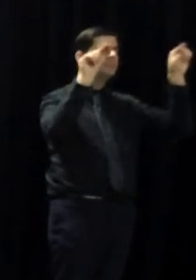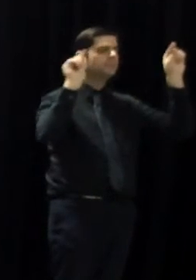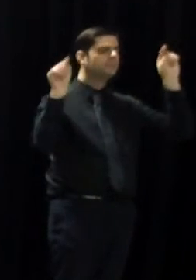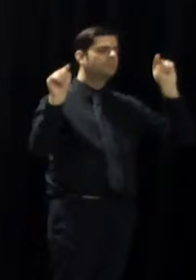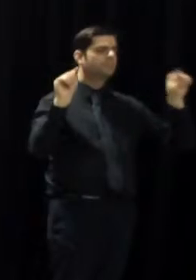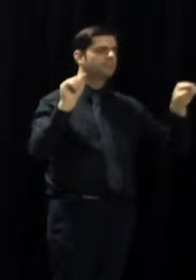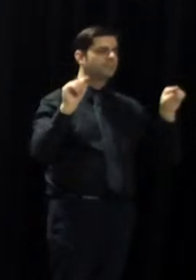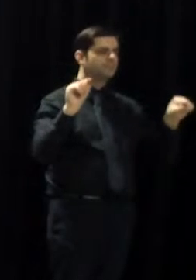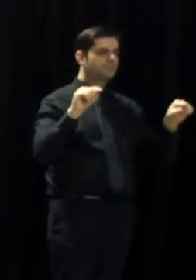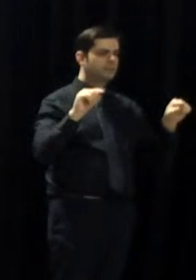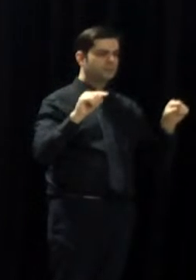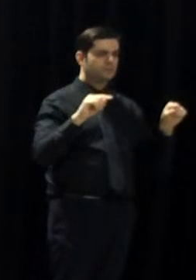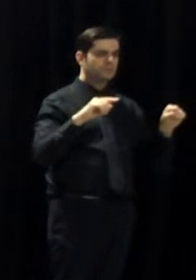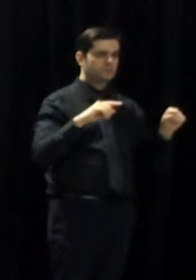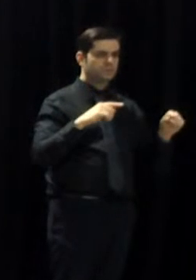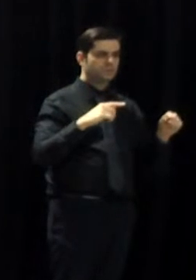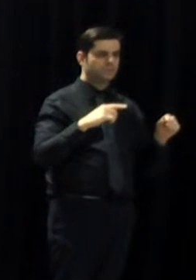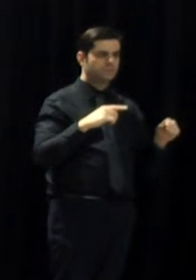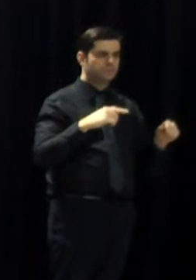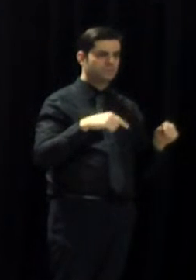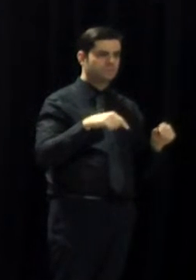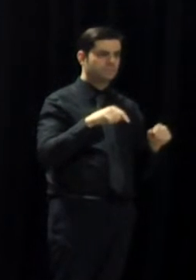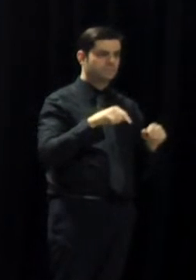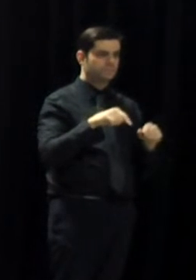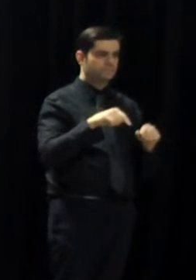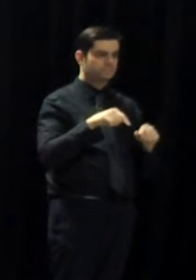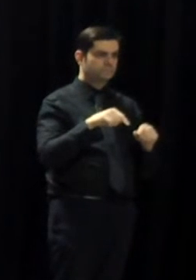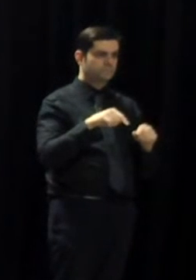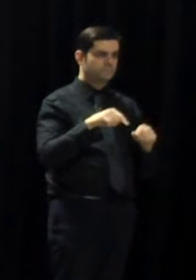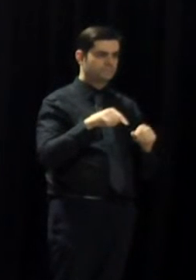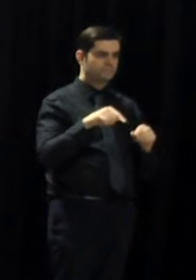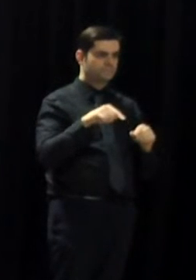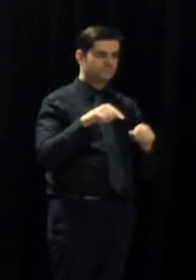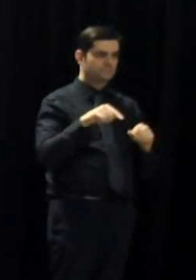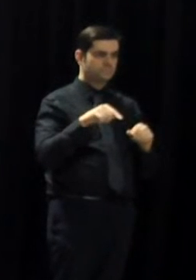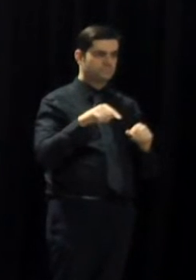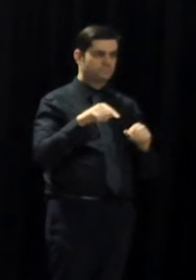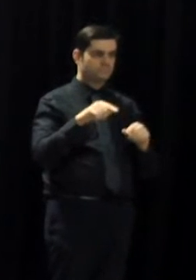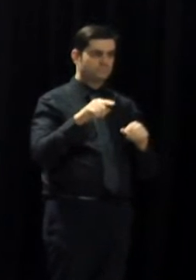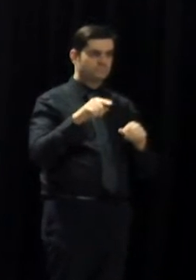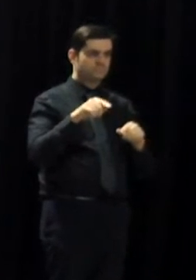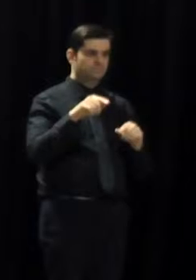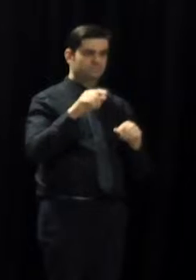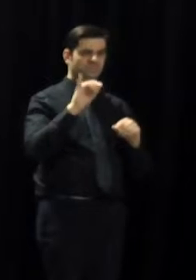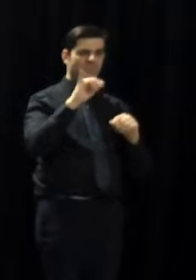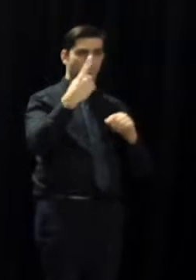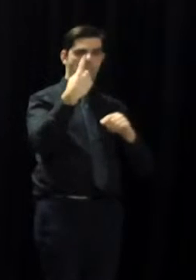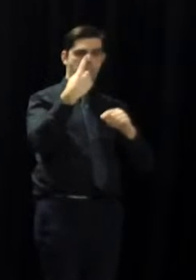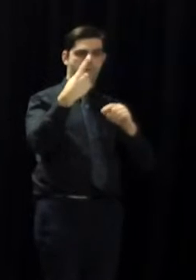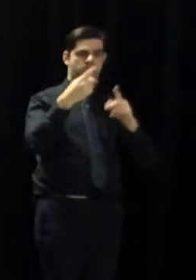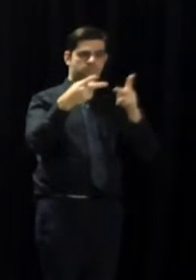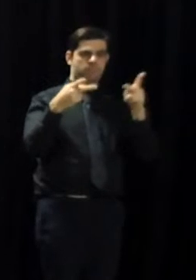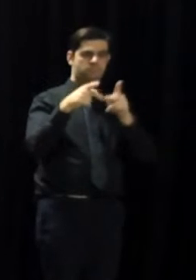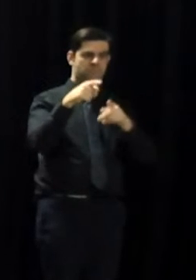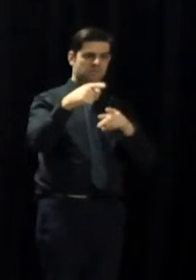We know that the same facility had a couple employees test positive a couple days ago. So